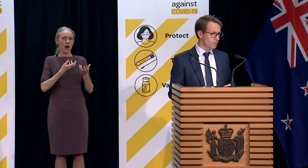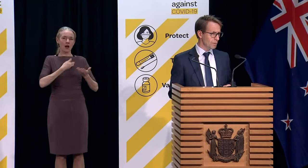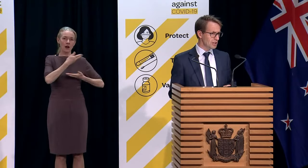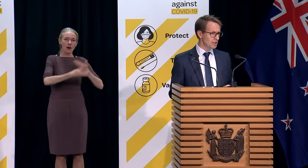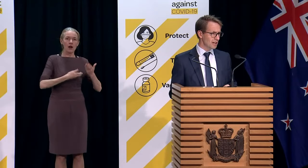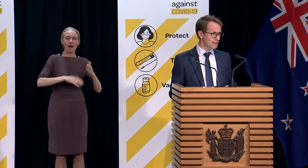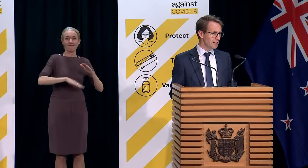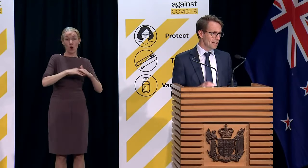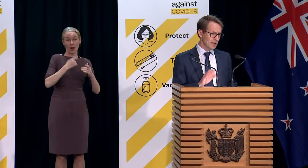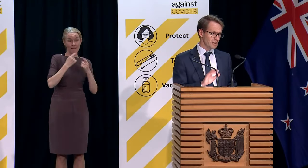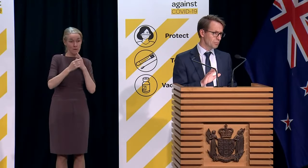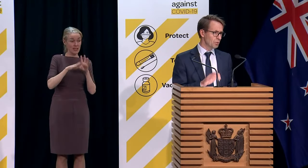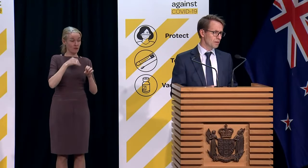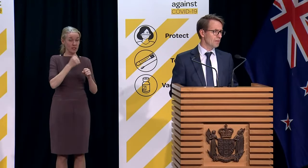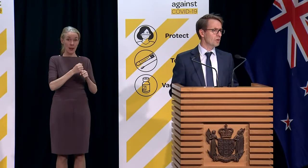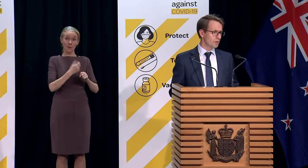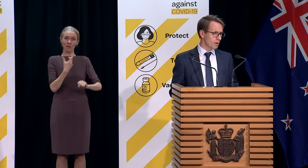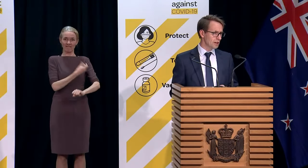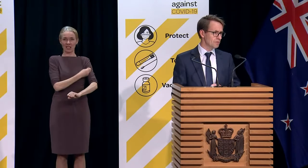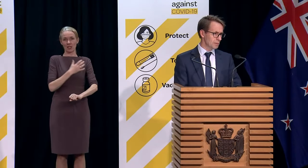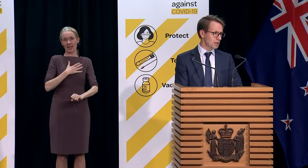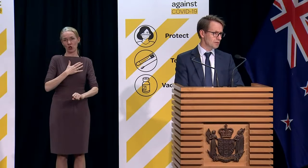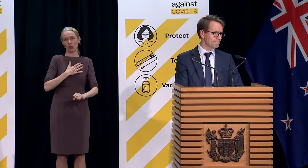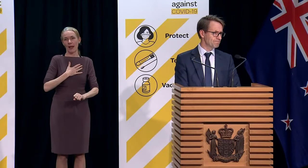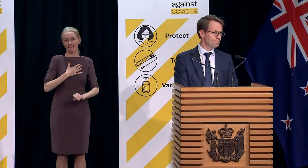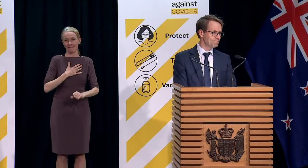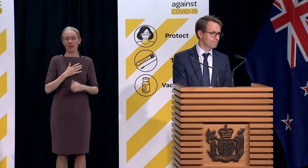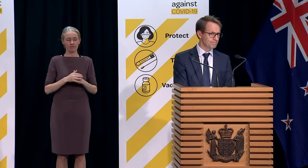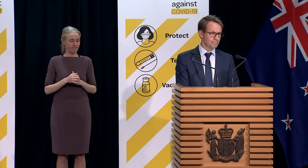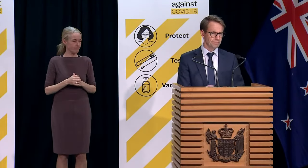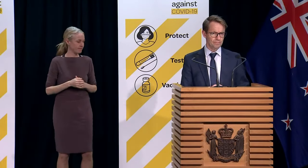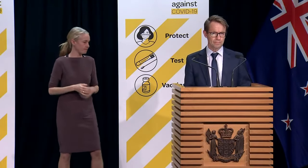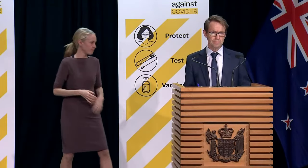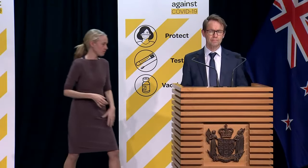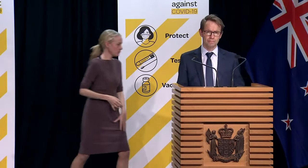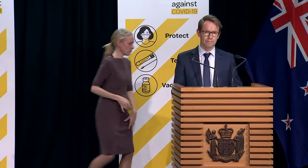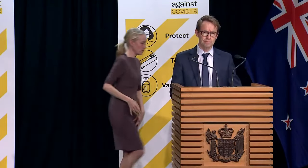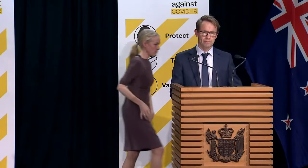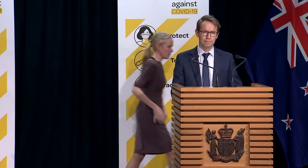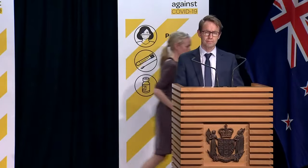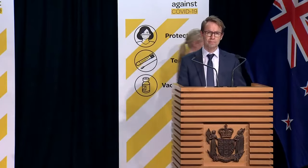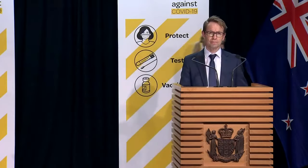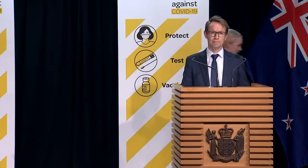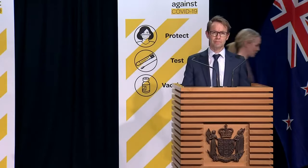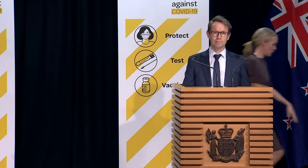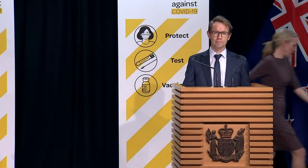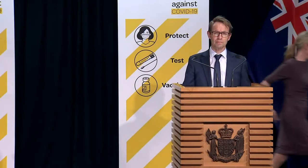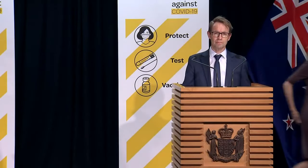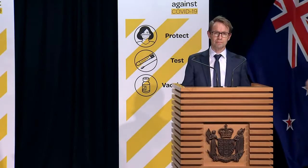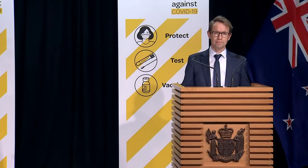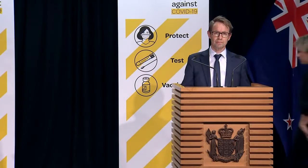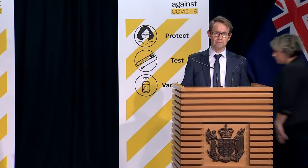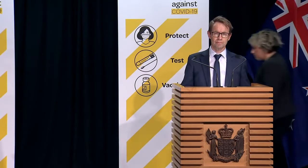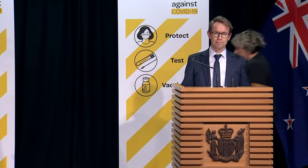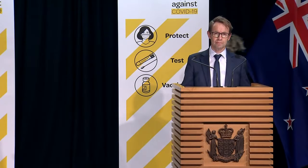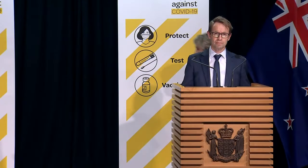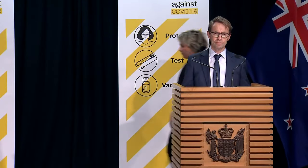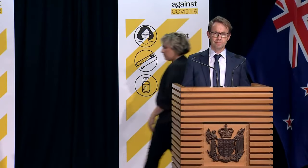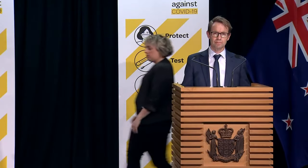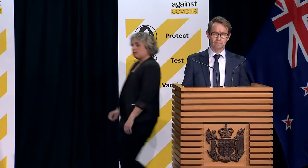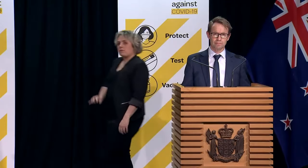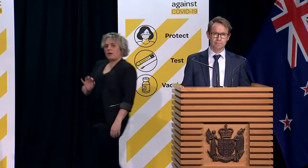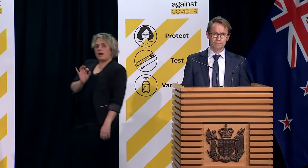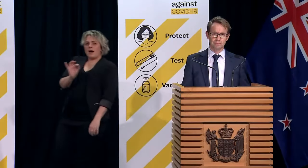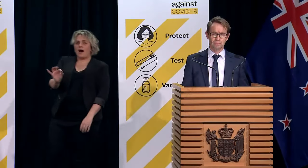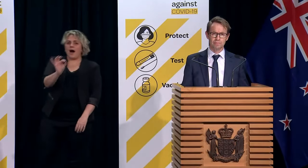There is misinformation out there, and it's important they've got the right information. The C12 variant, Dr. Bloomfield, what can you tell us about that, and how concerning